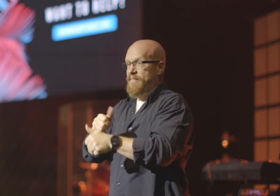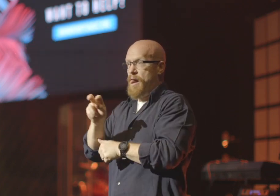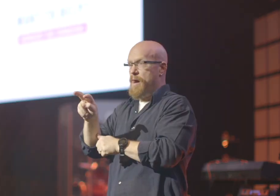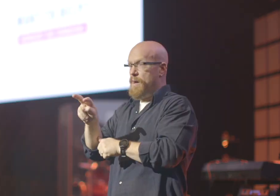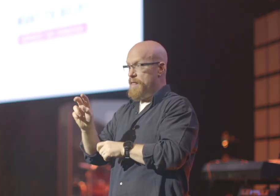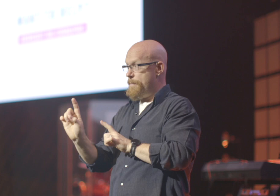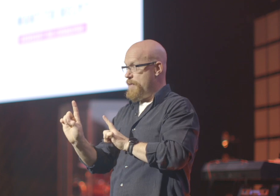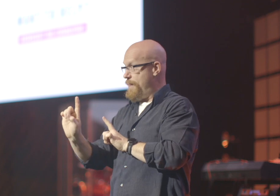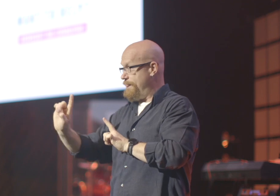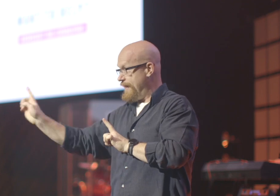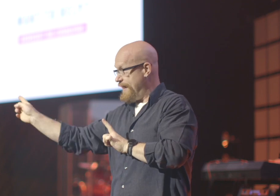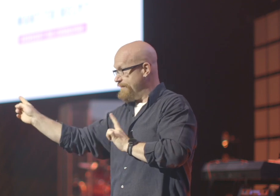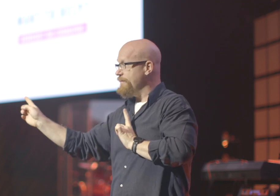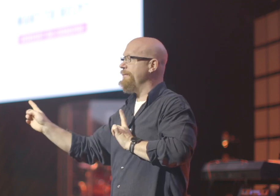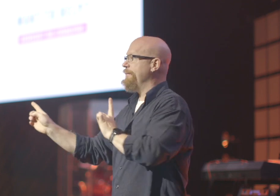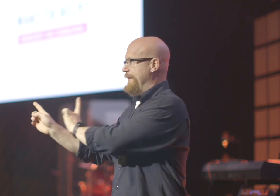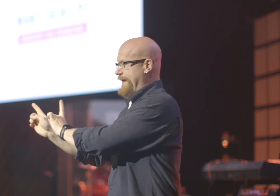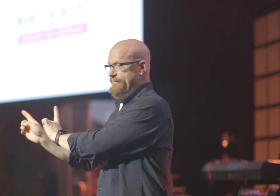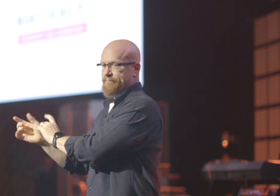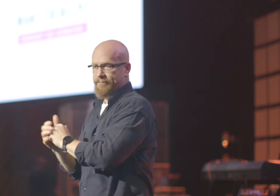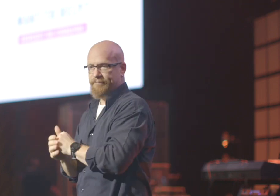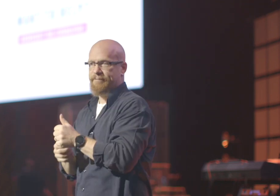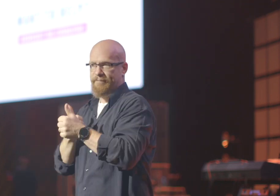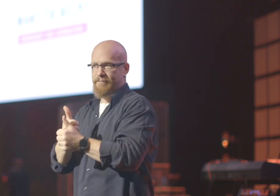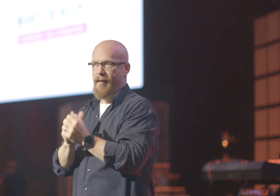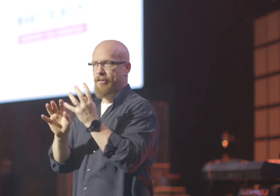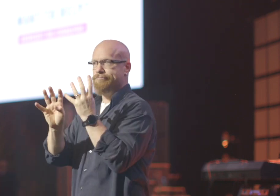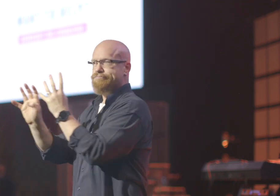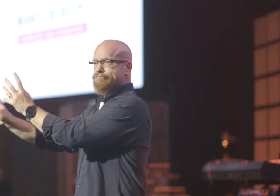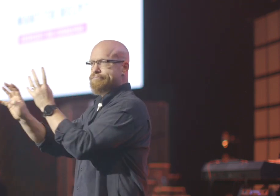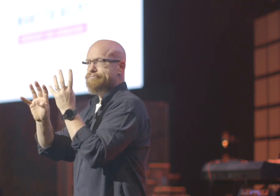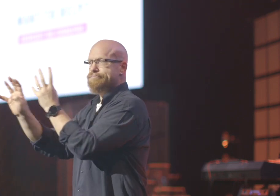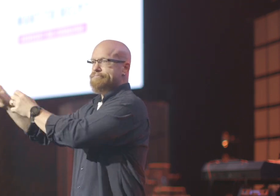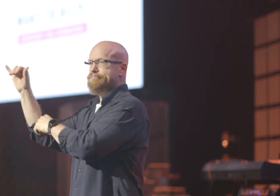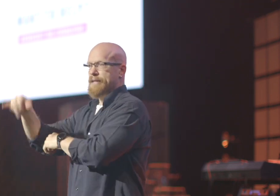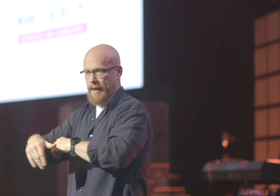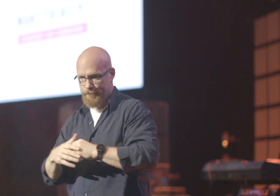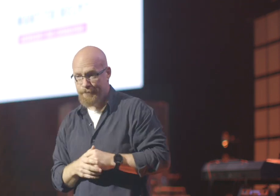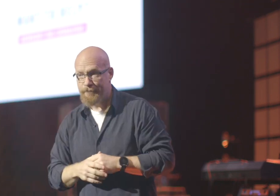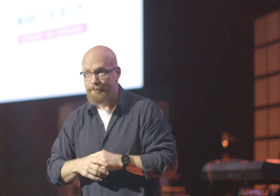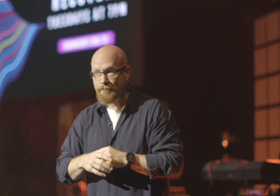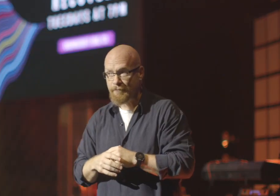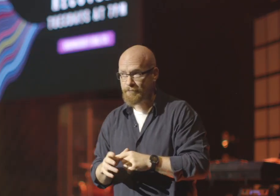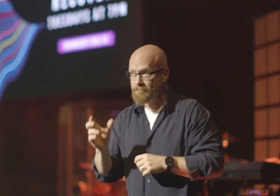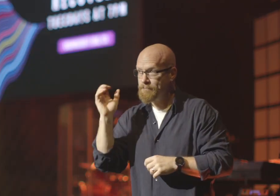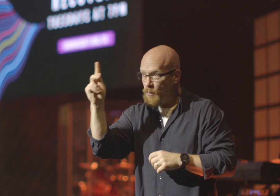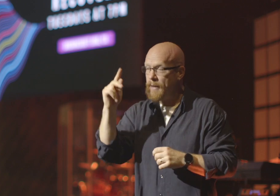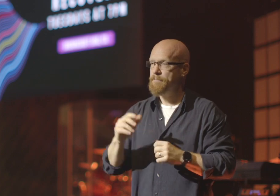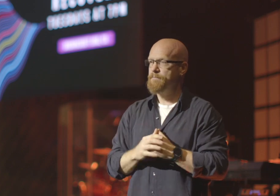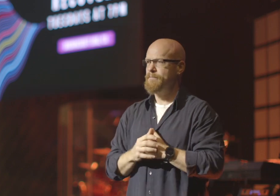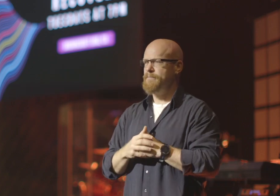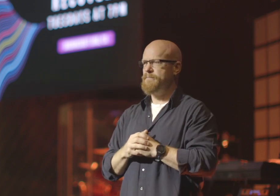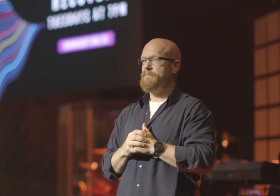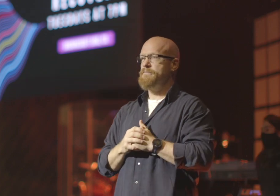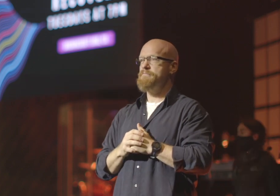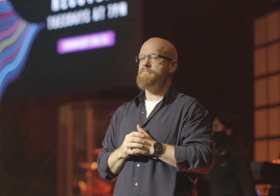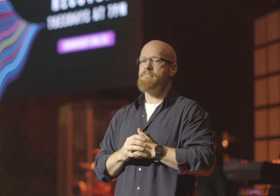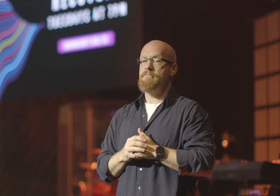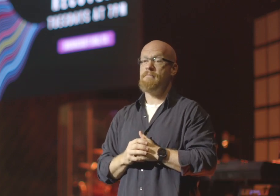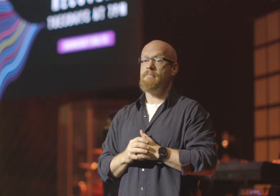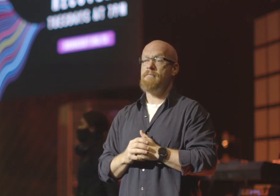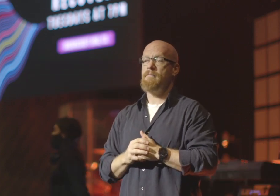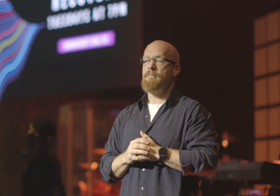the people that are behind you. As they get up, give them 6 feet. You can get up and you can leave. And we're just going to